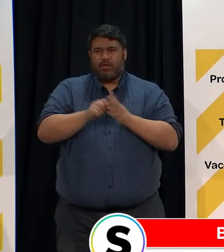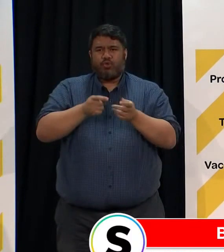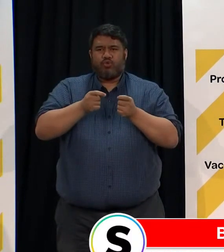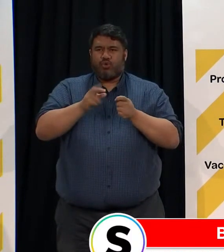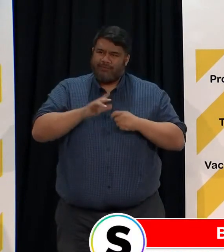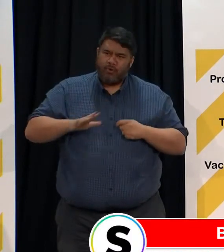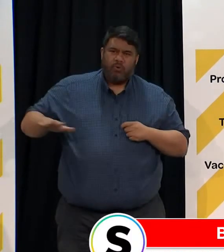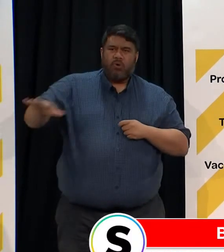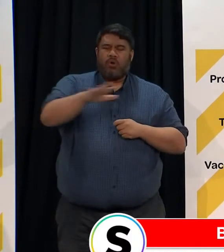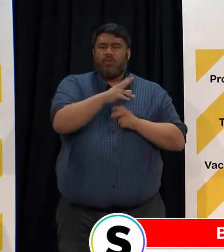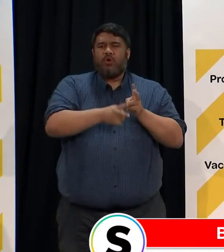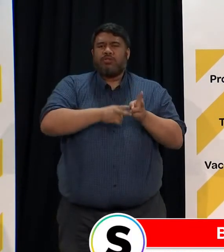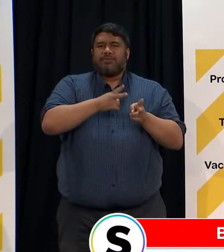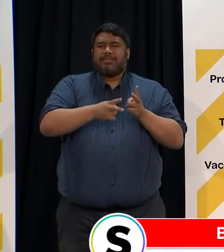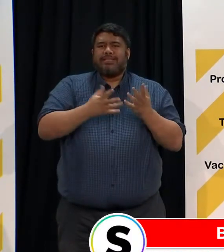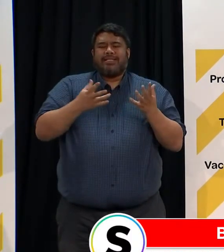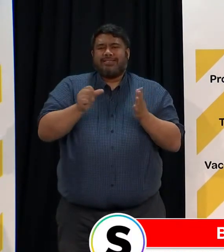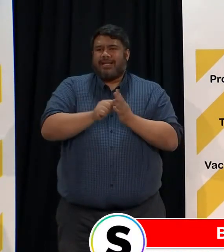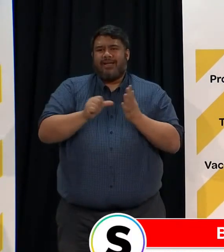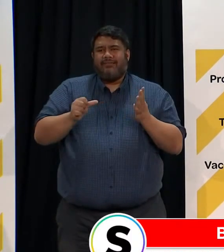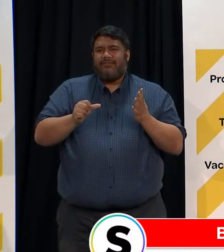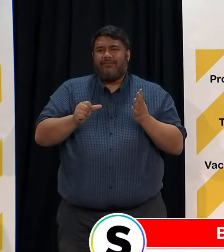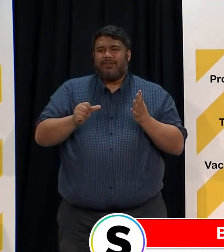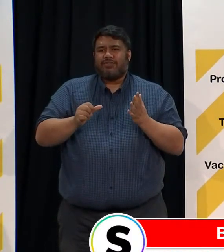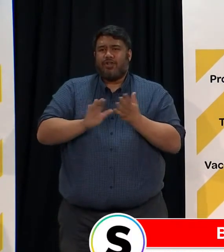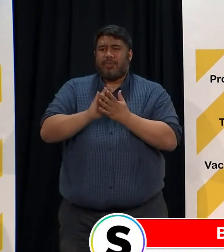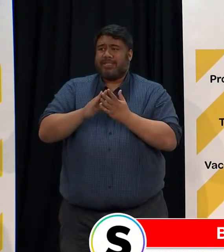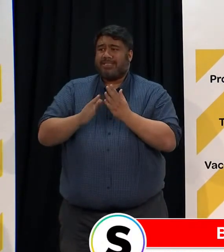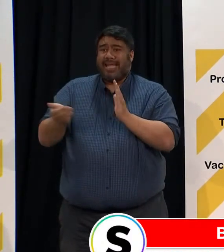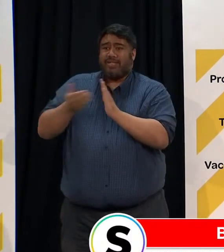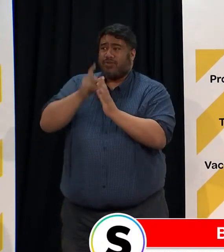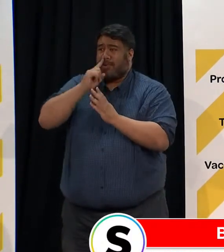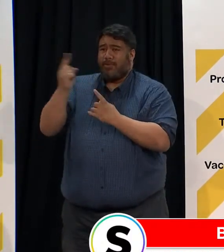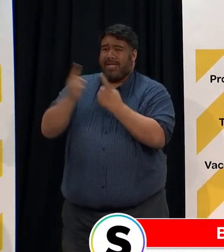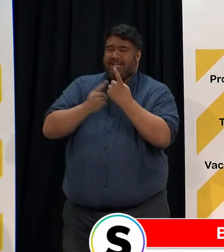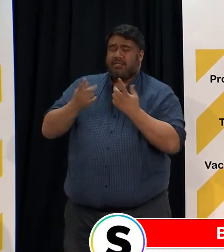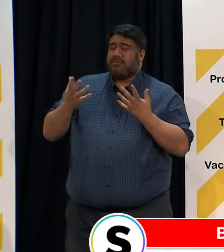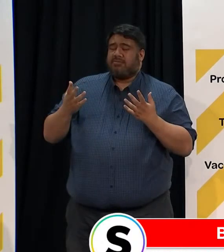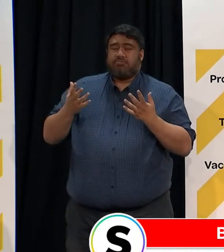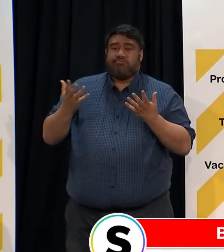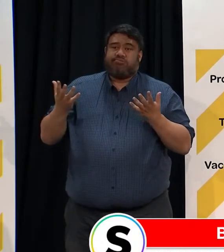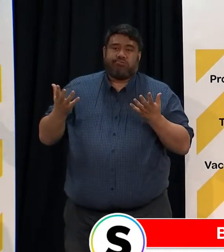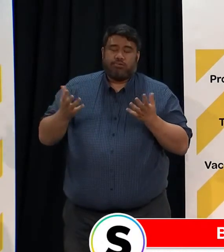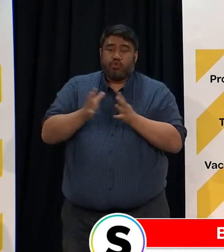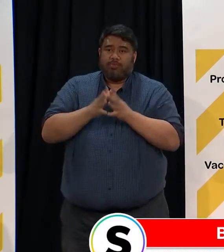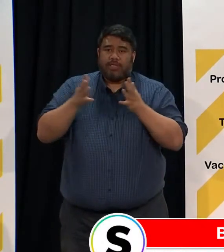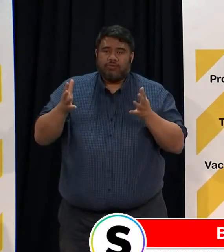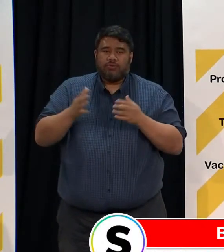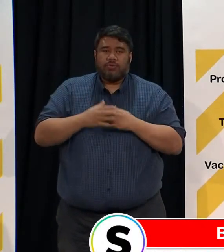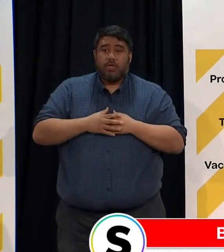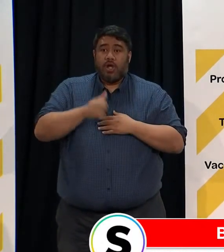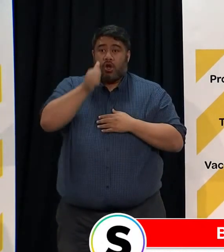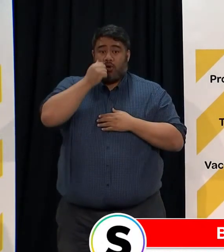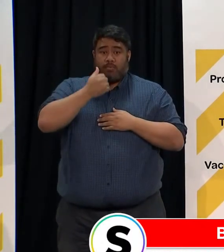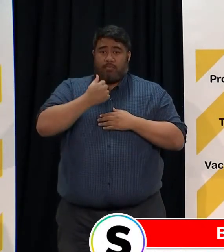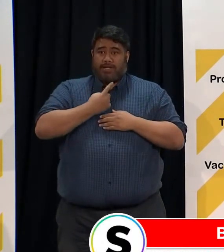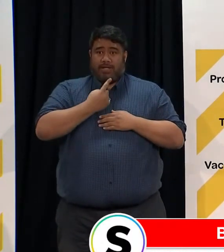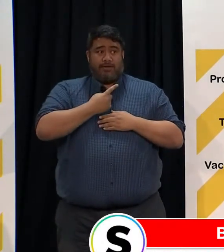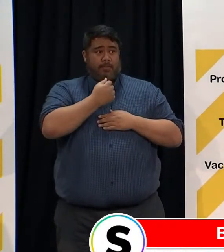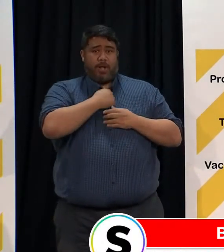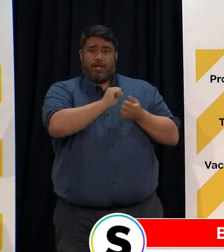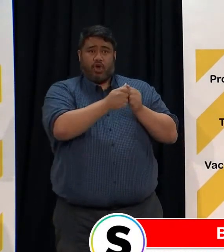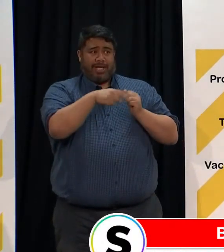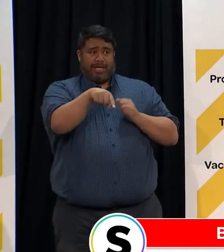there are cases still out in the community, it's tough for people. And it's one of the areas, in fact, I know my colleagues working in healthcare